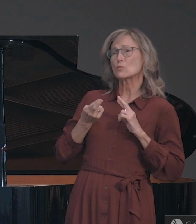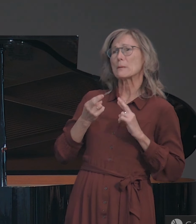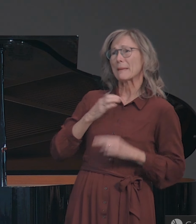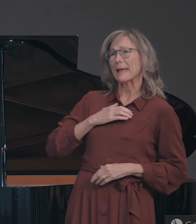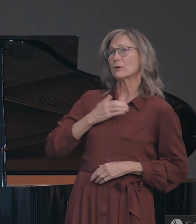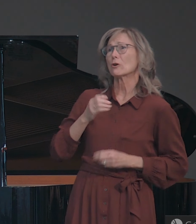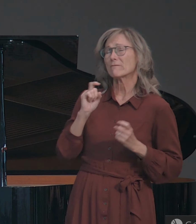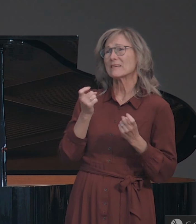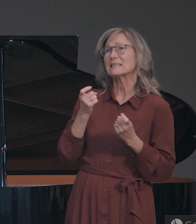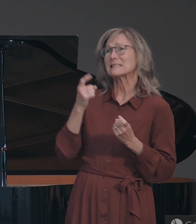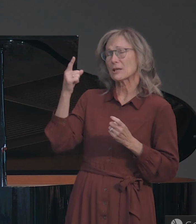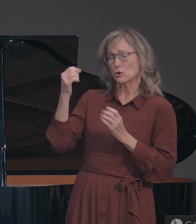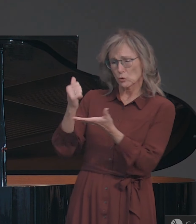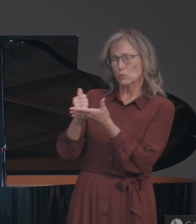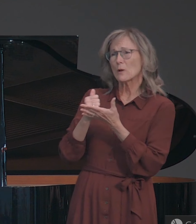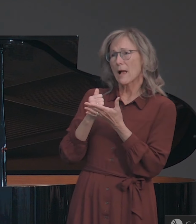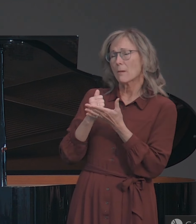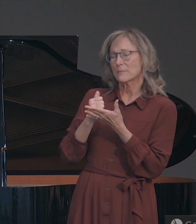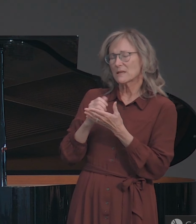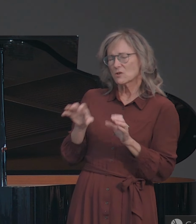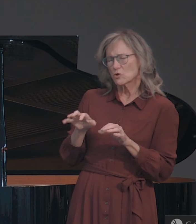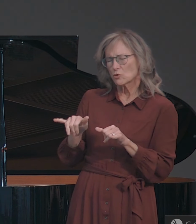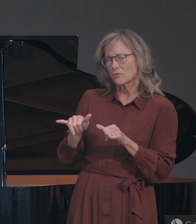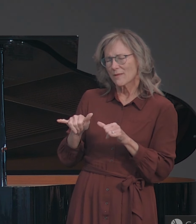we can approach Him with joy.